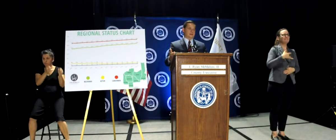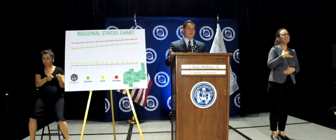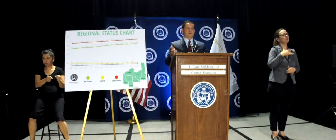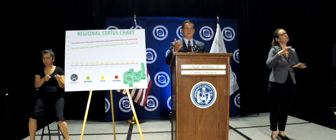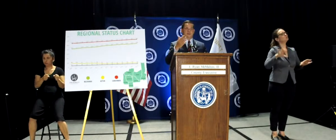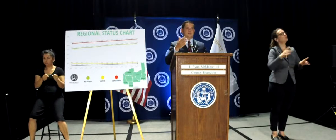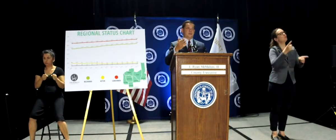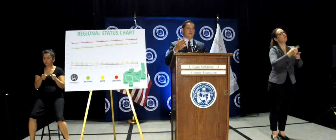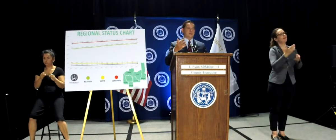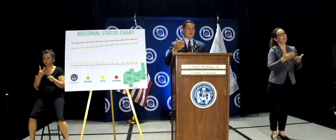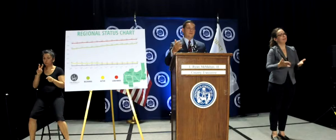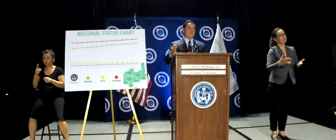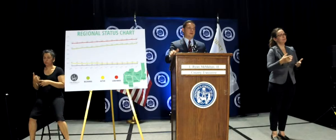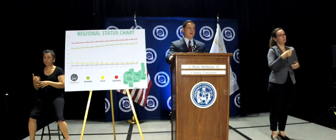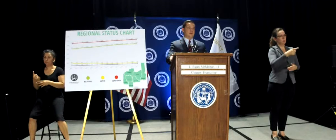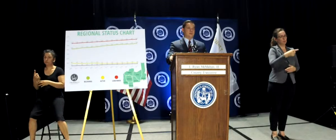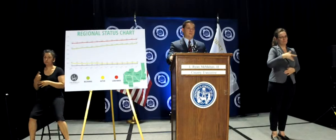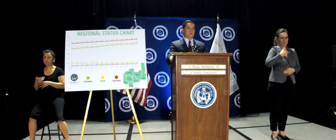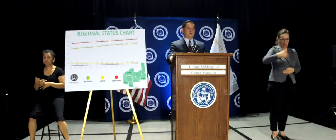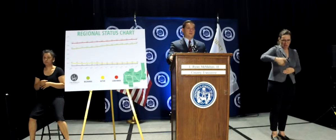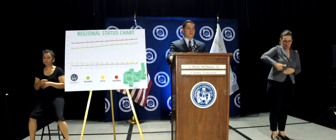and then they're going to eventually leave,